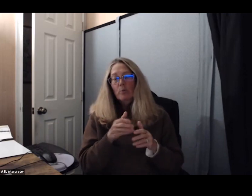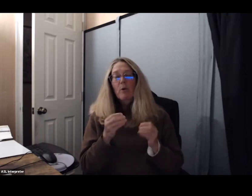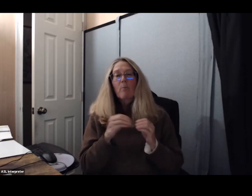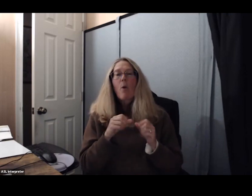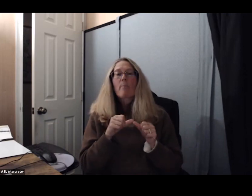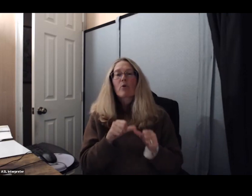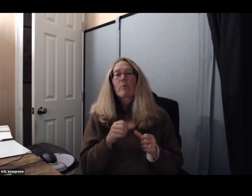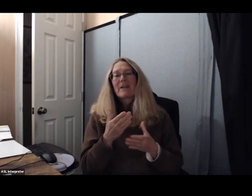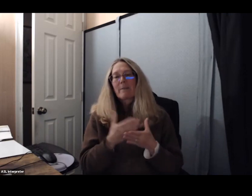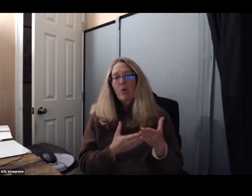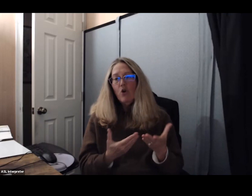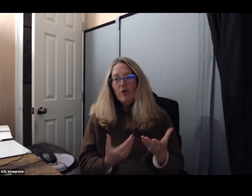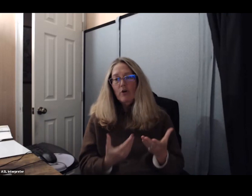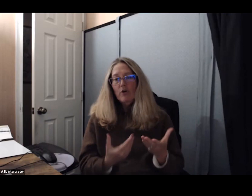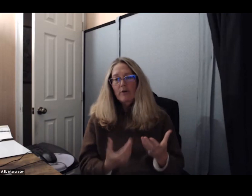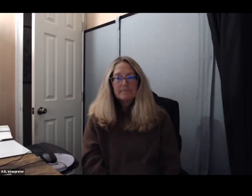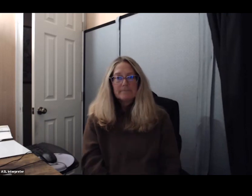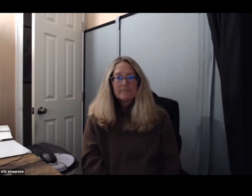permanent piece.